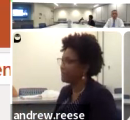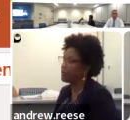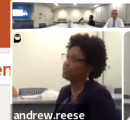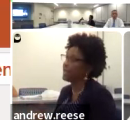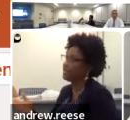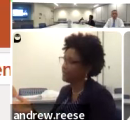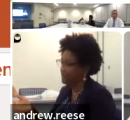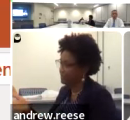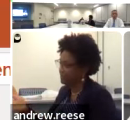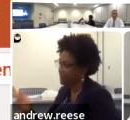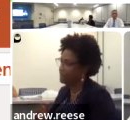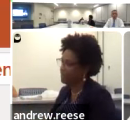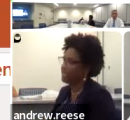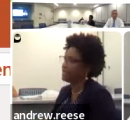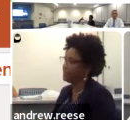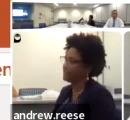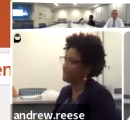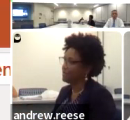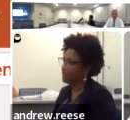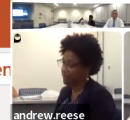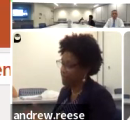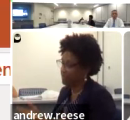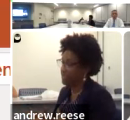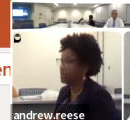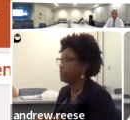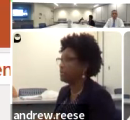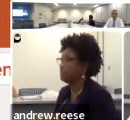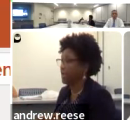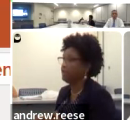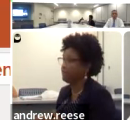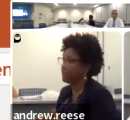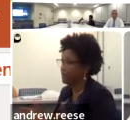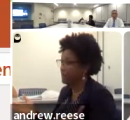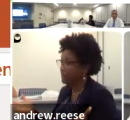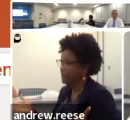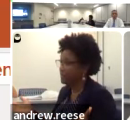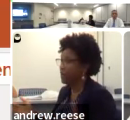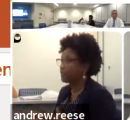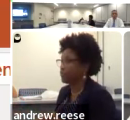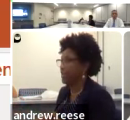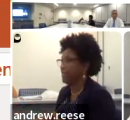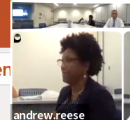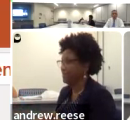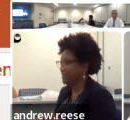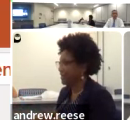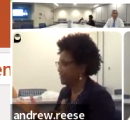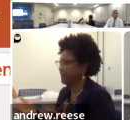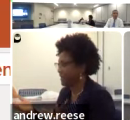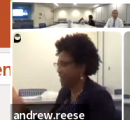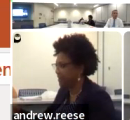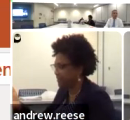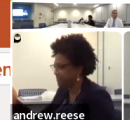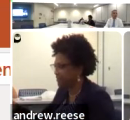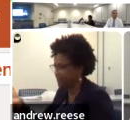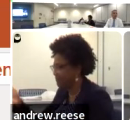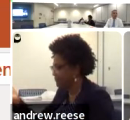We sponsor that from the maintenance, or maybe they don't pay for drug screening and stuff like